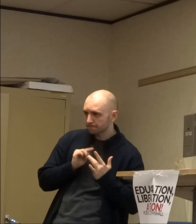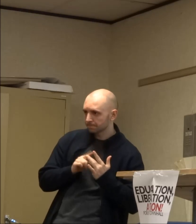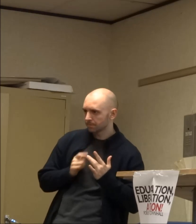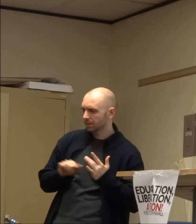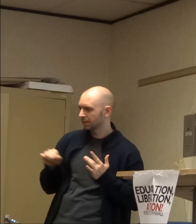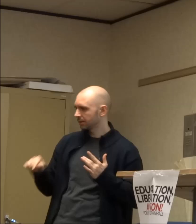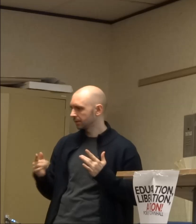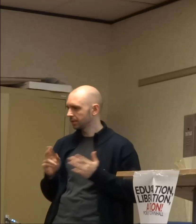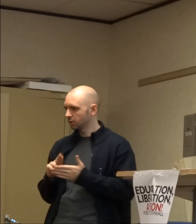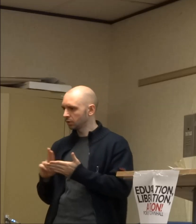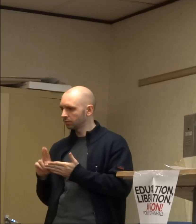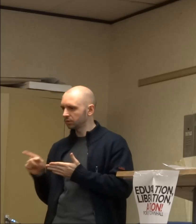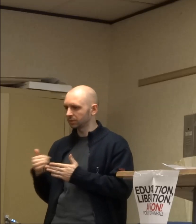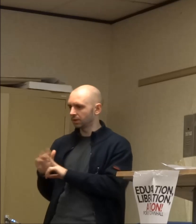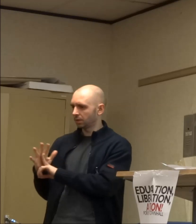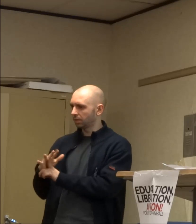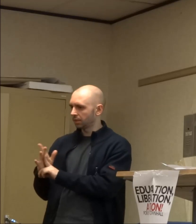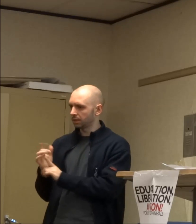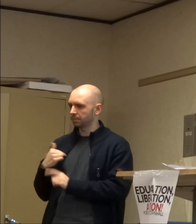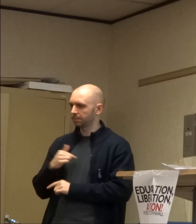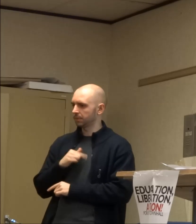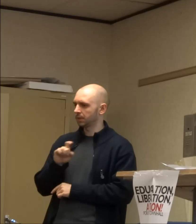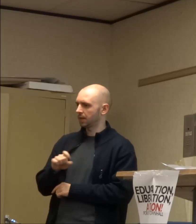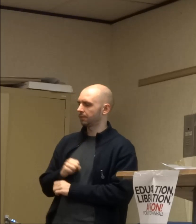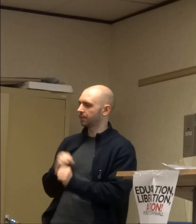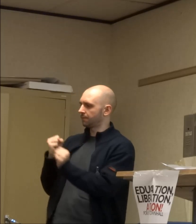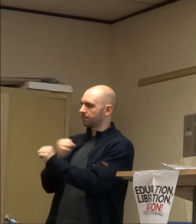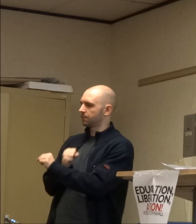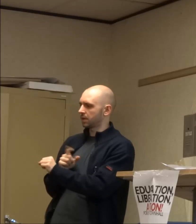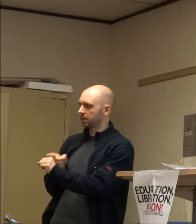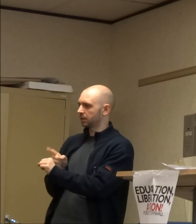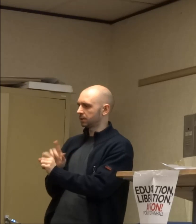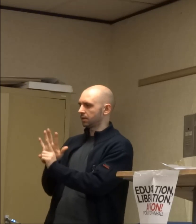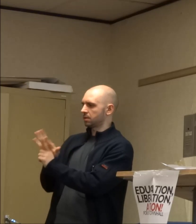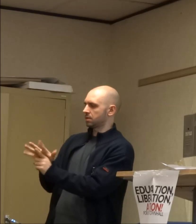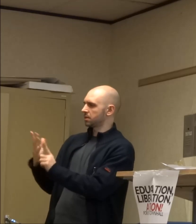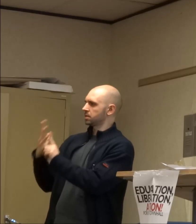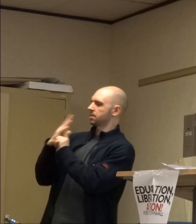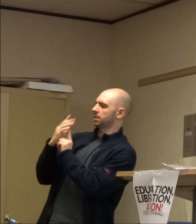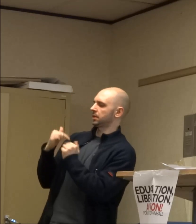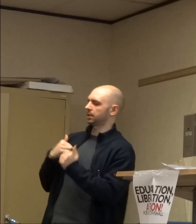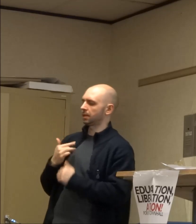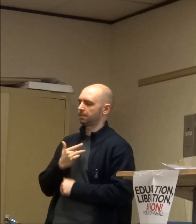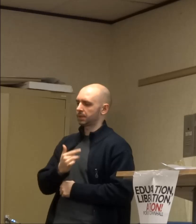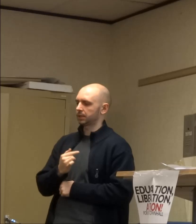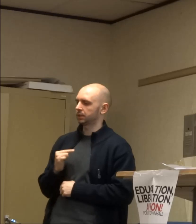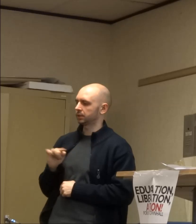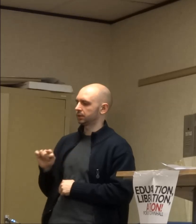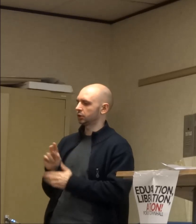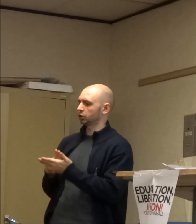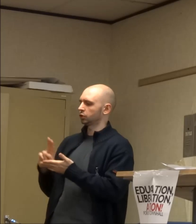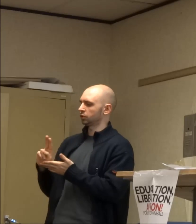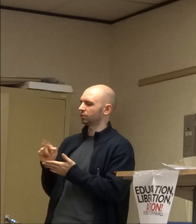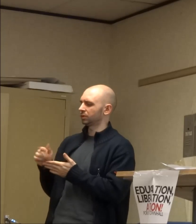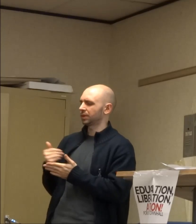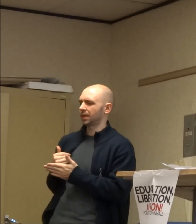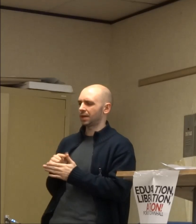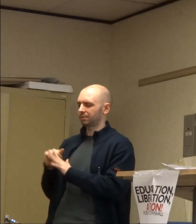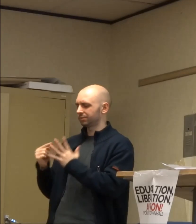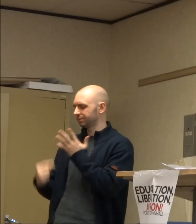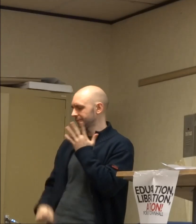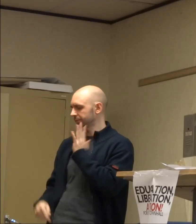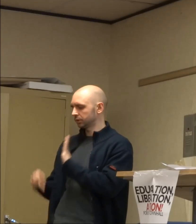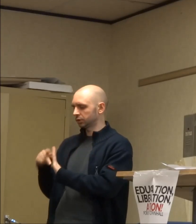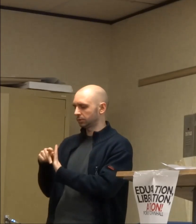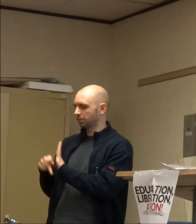day while attempting to resist and contest the identity of otherness that this university has mapped onto my body with its policies,